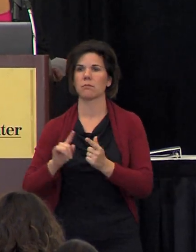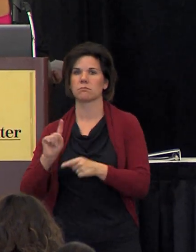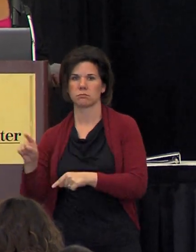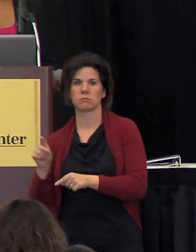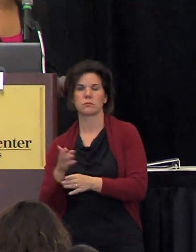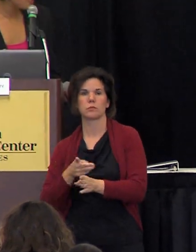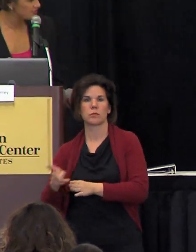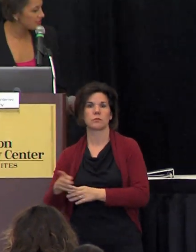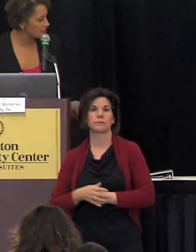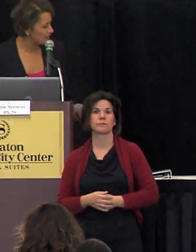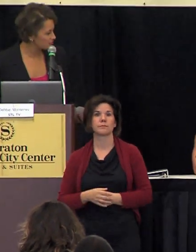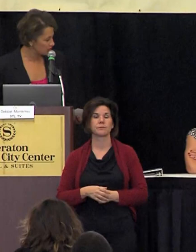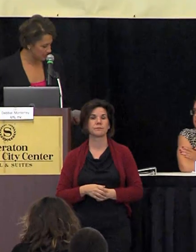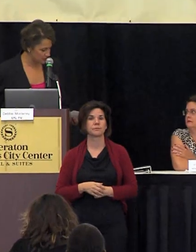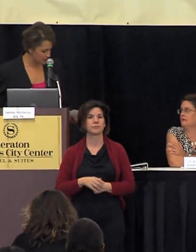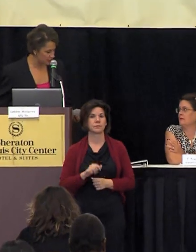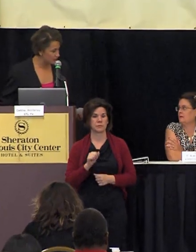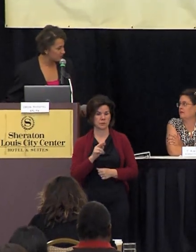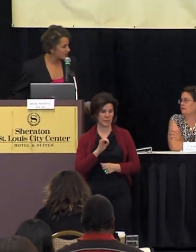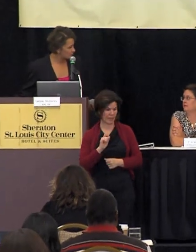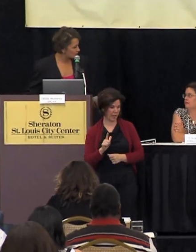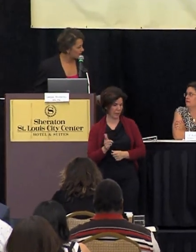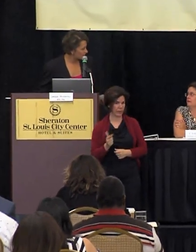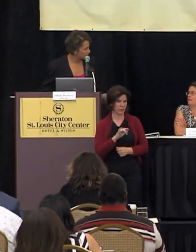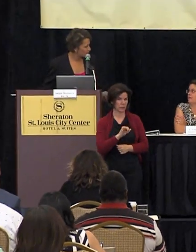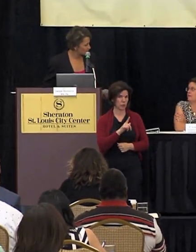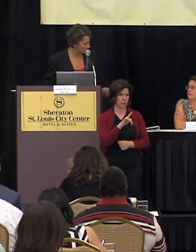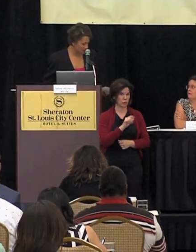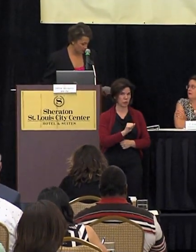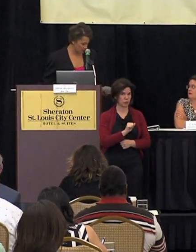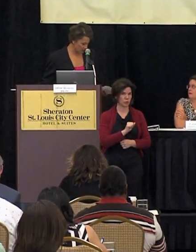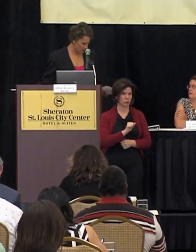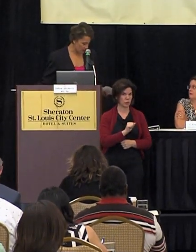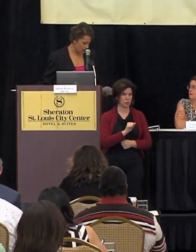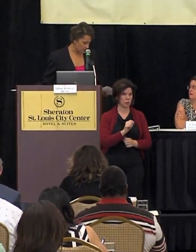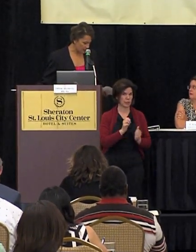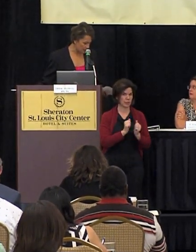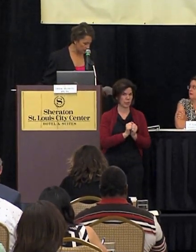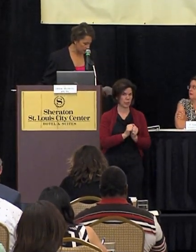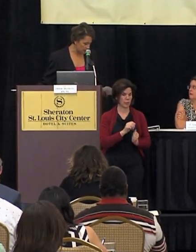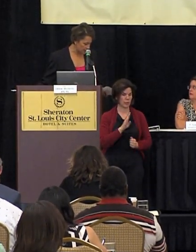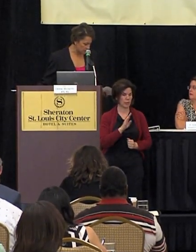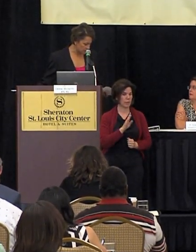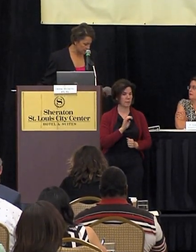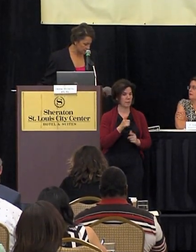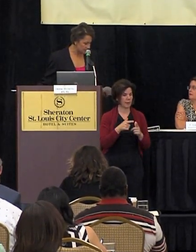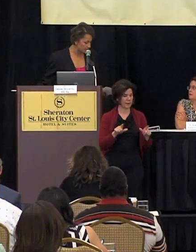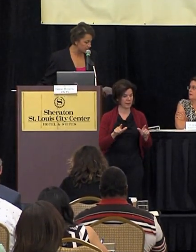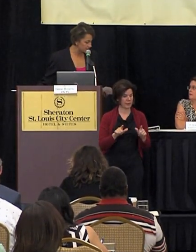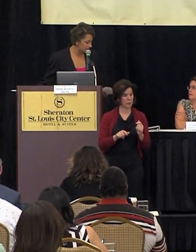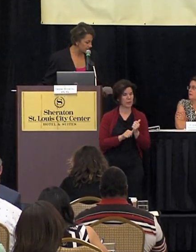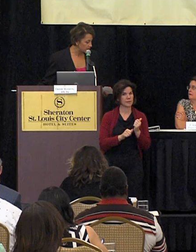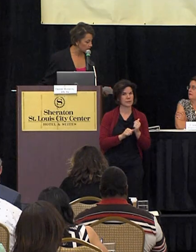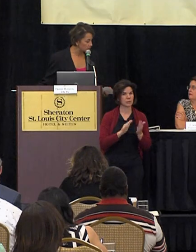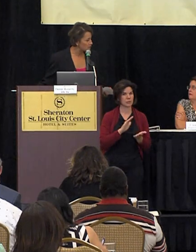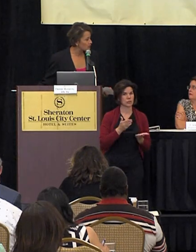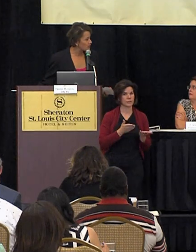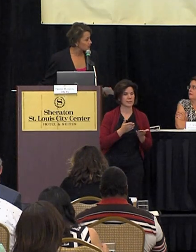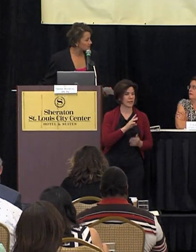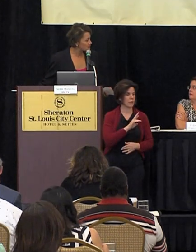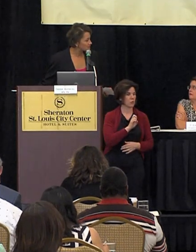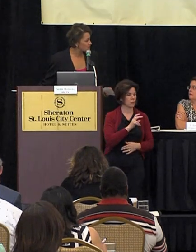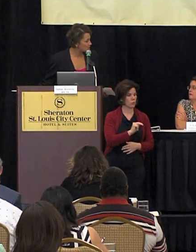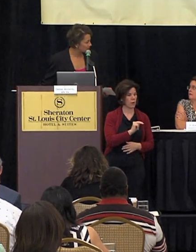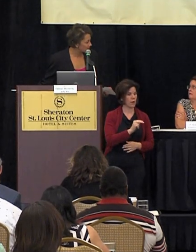all right ariel burgess international institute julia ostropolsky with bilingual international assistance services and ron